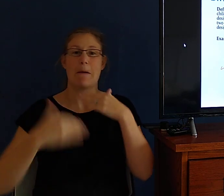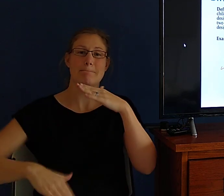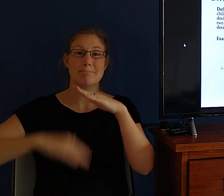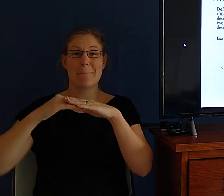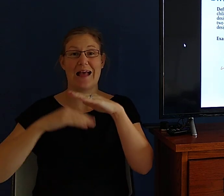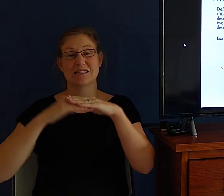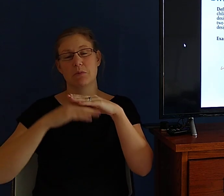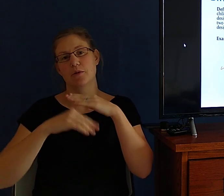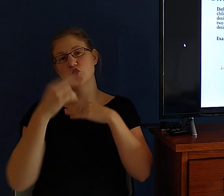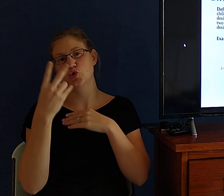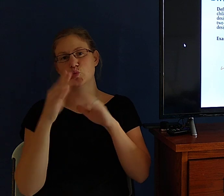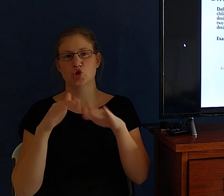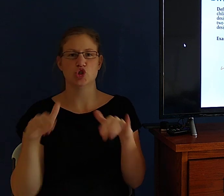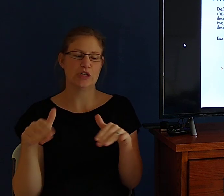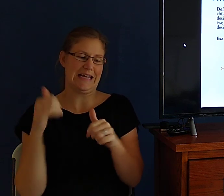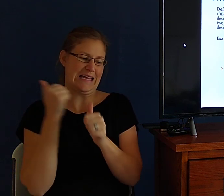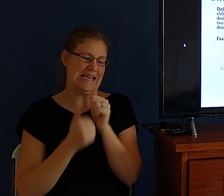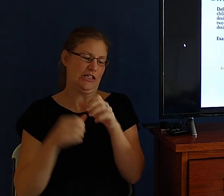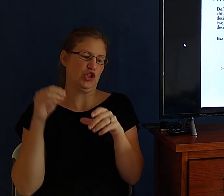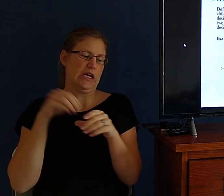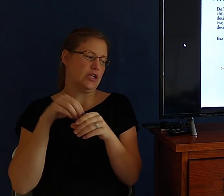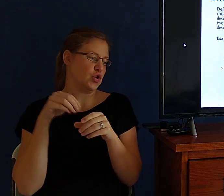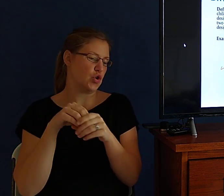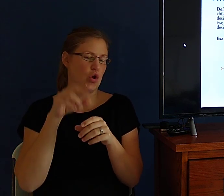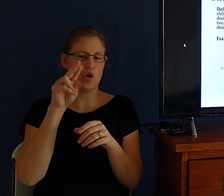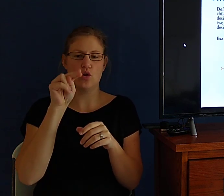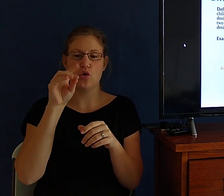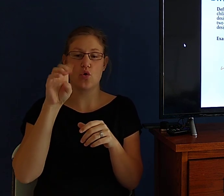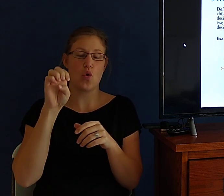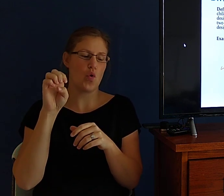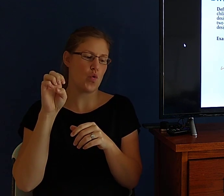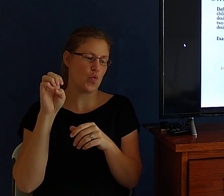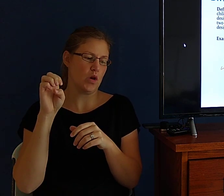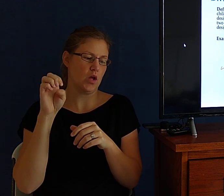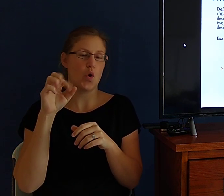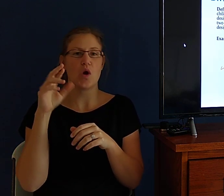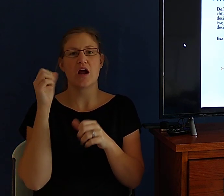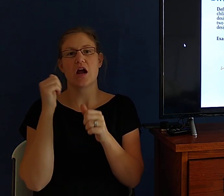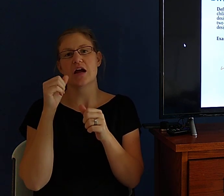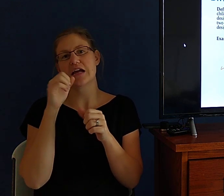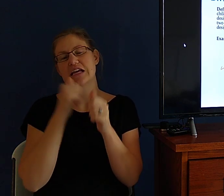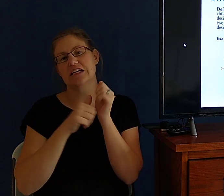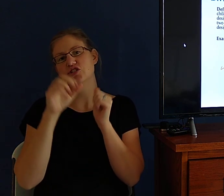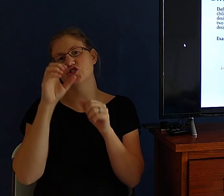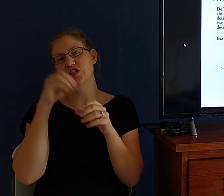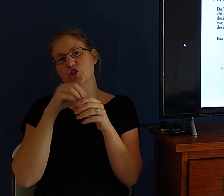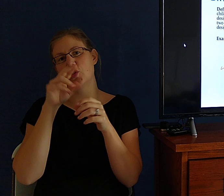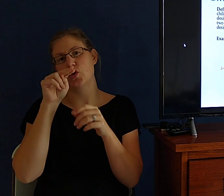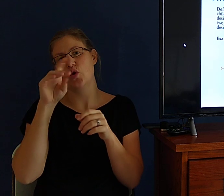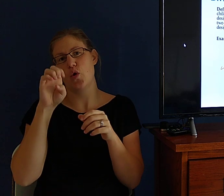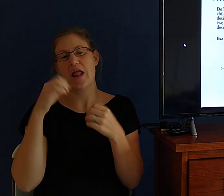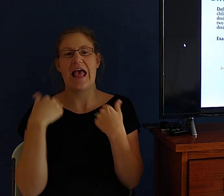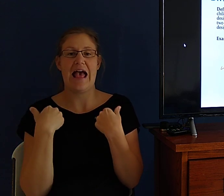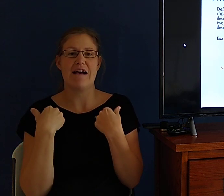2 children. Each internal nodes, or each internal node has at most 2